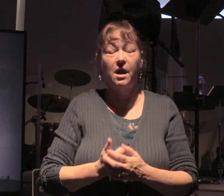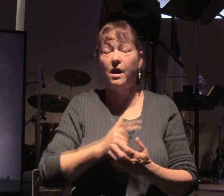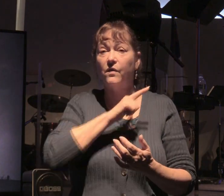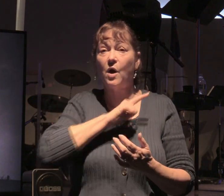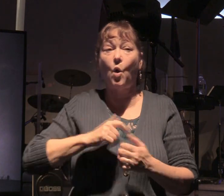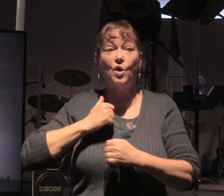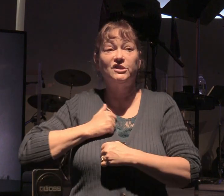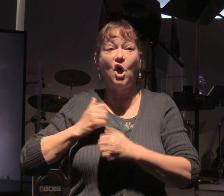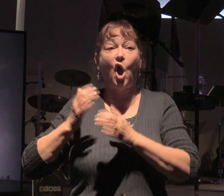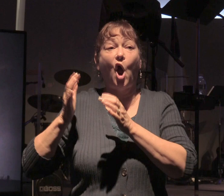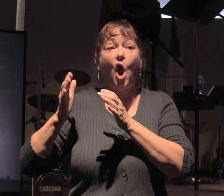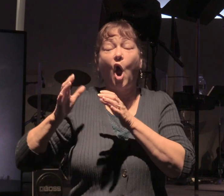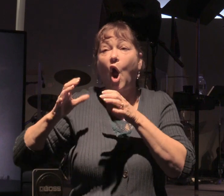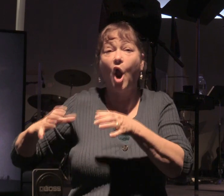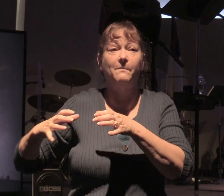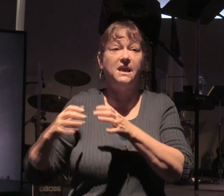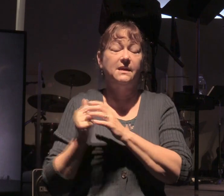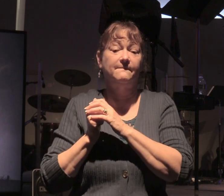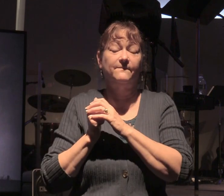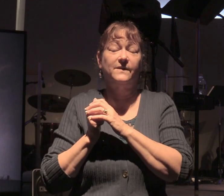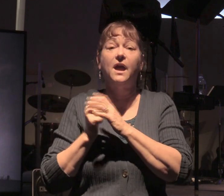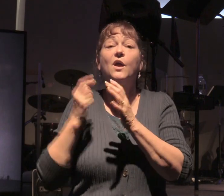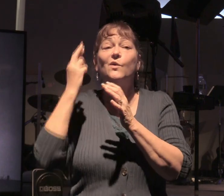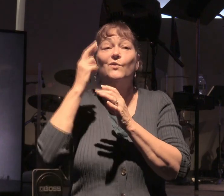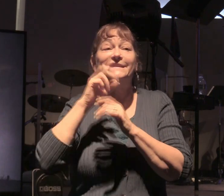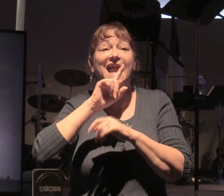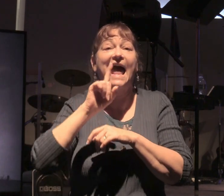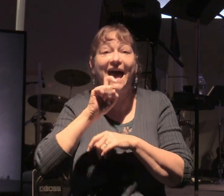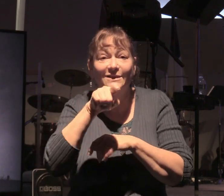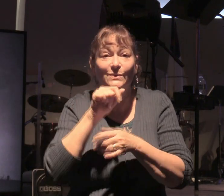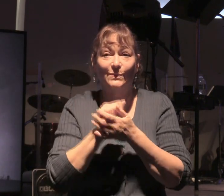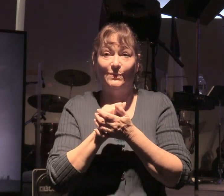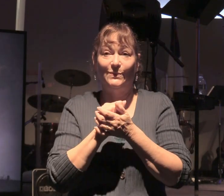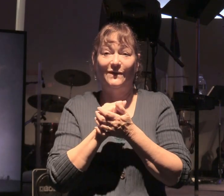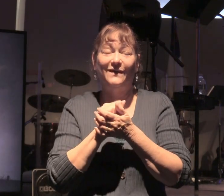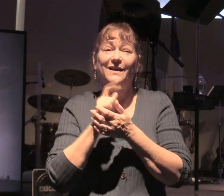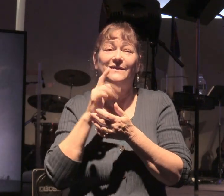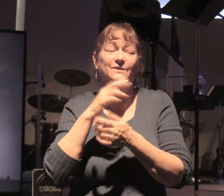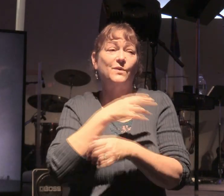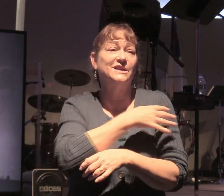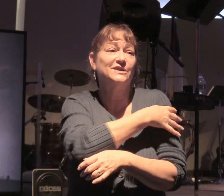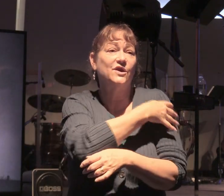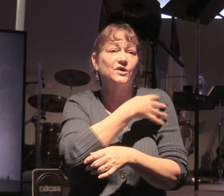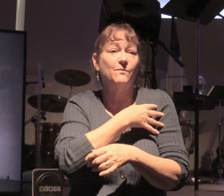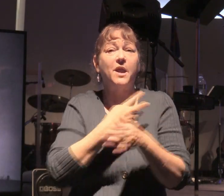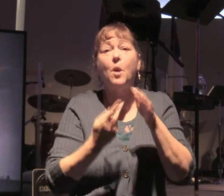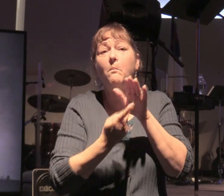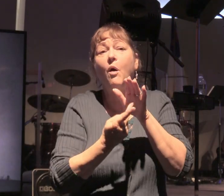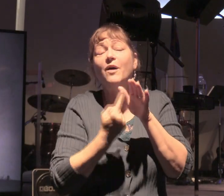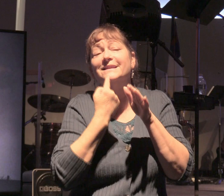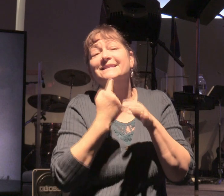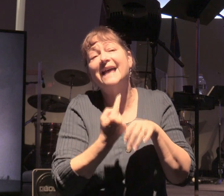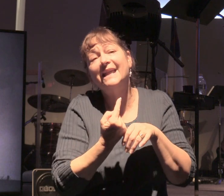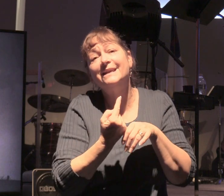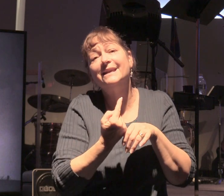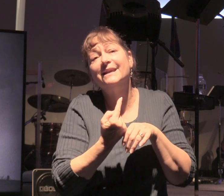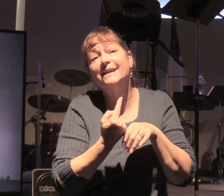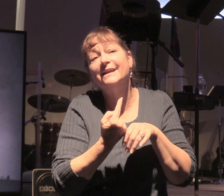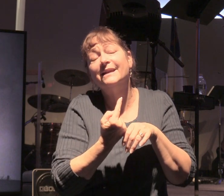Lord's army. And the reason that I ask is because that's what Sergeant Major Paul said to